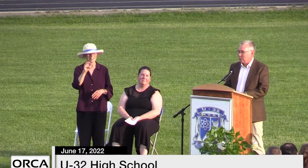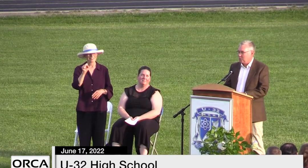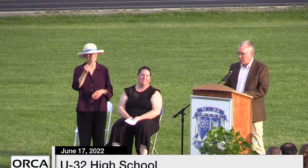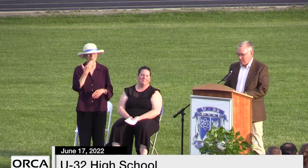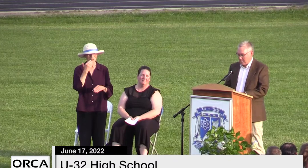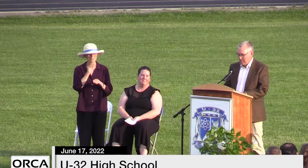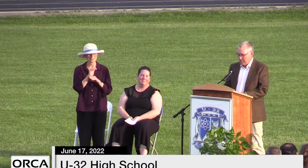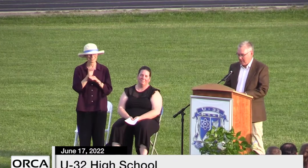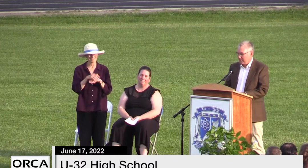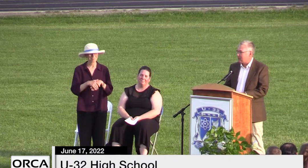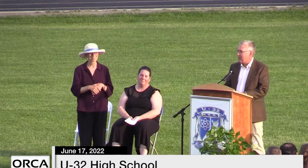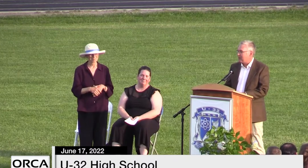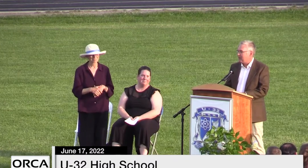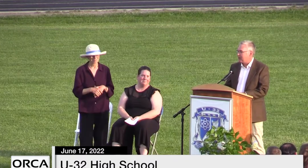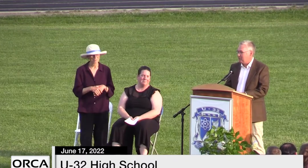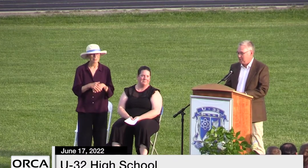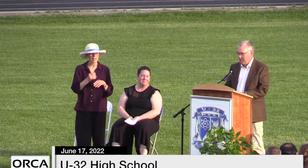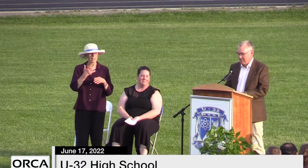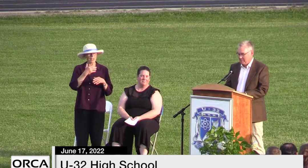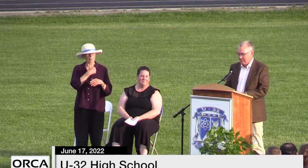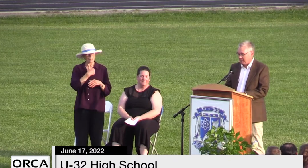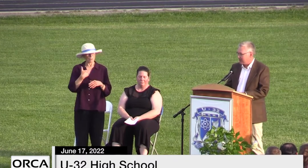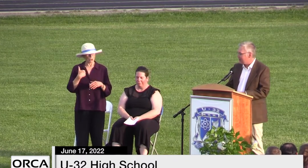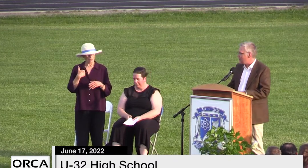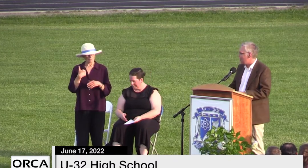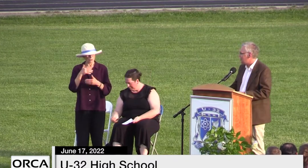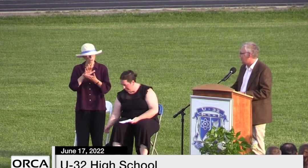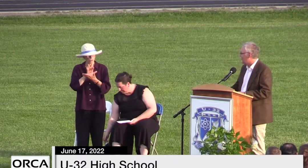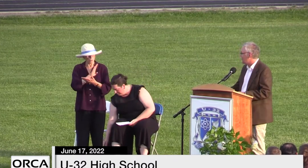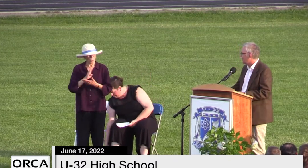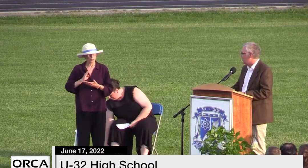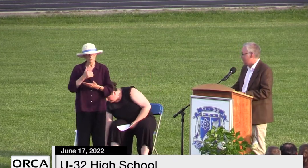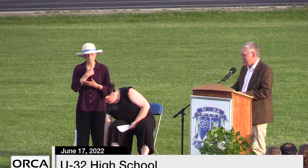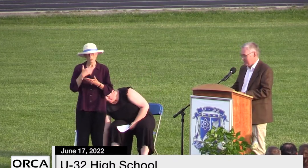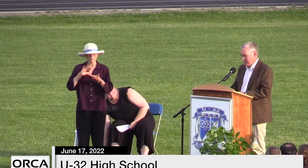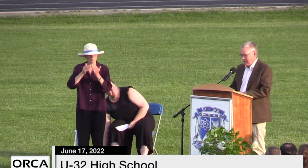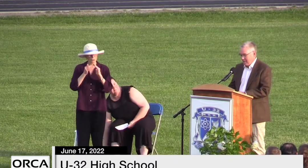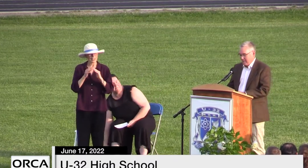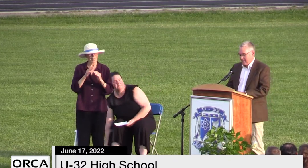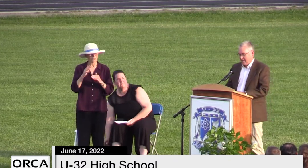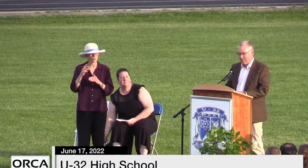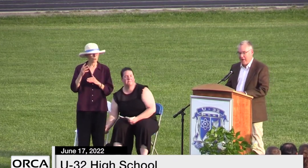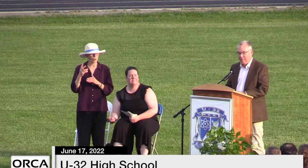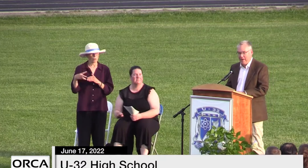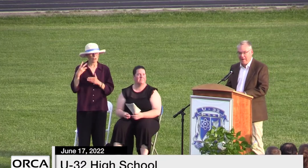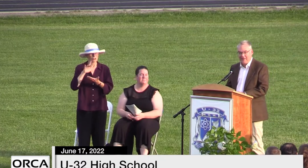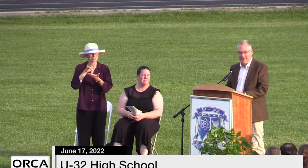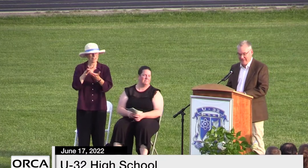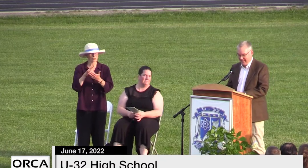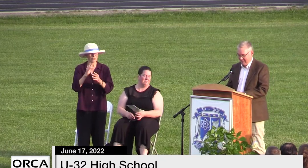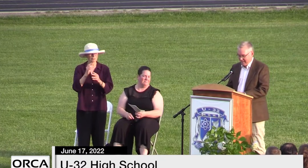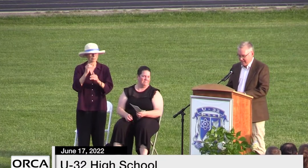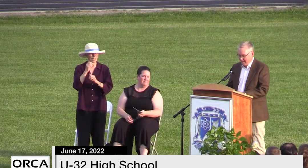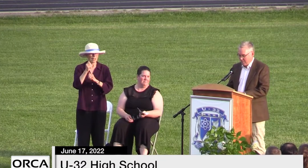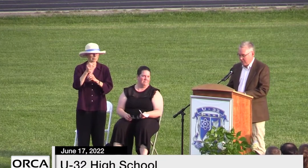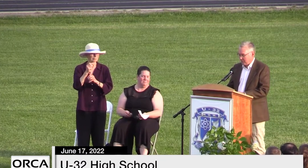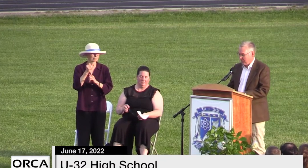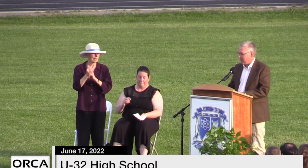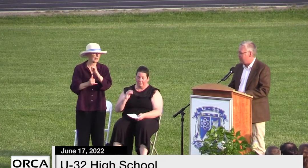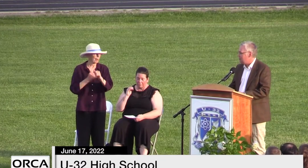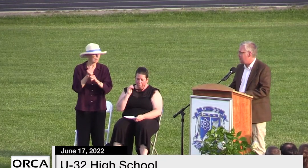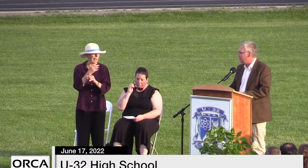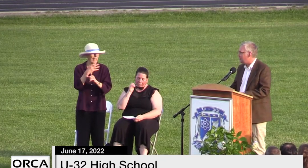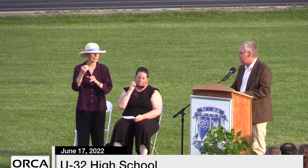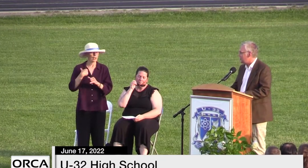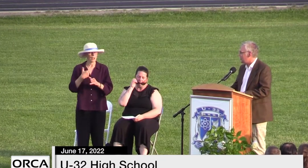As a school board member and as a member of the community, as a Washington Central alum, and as a proud parent, I want to